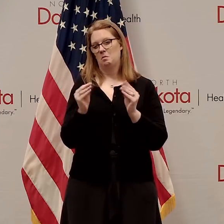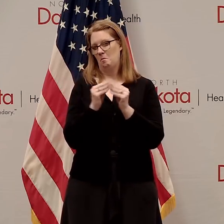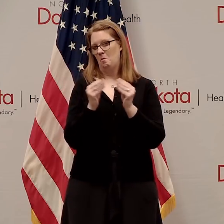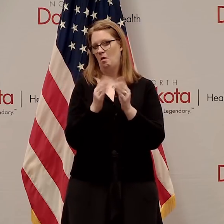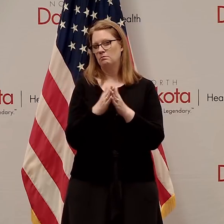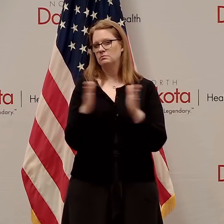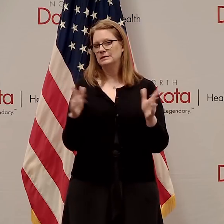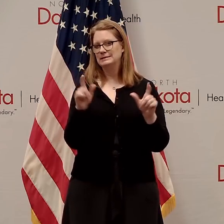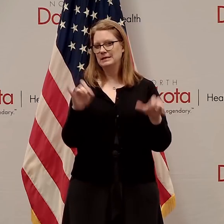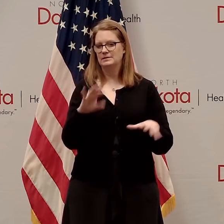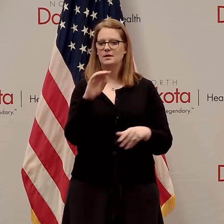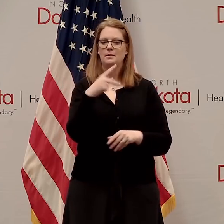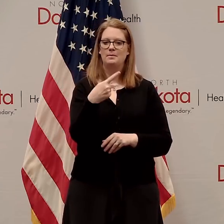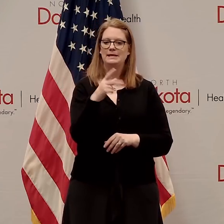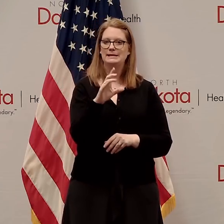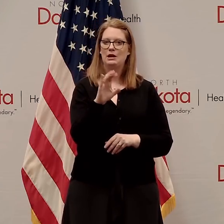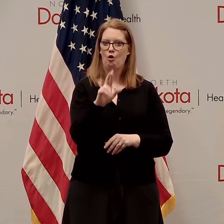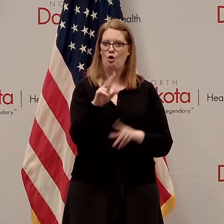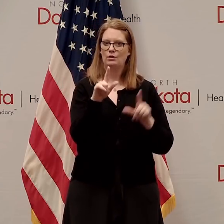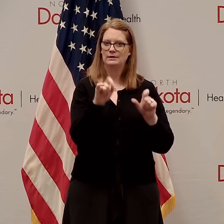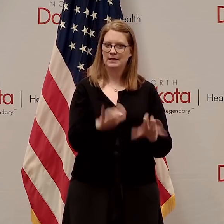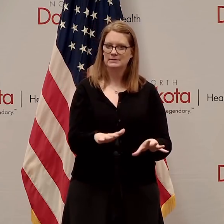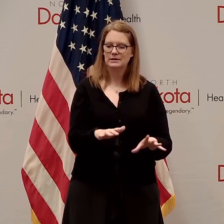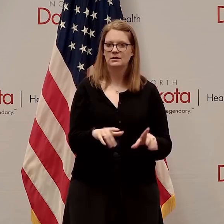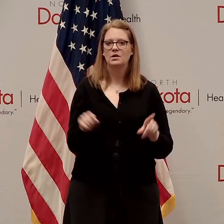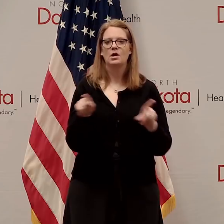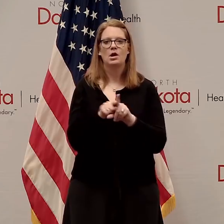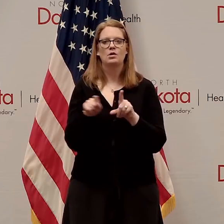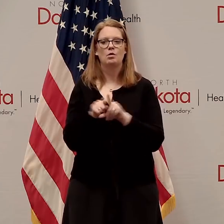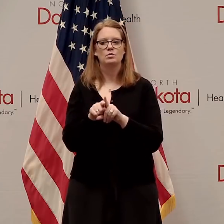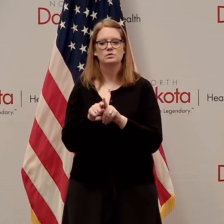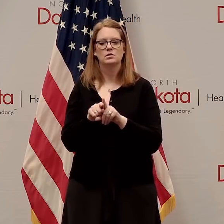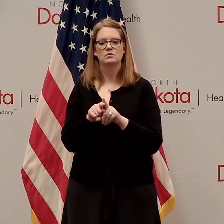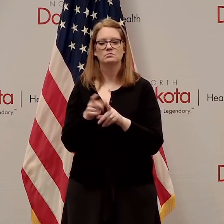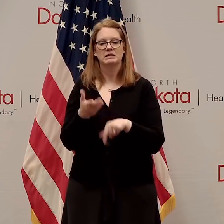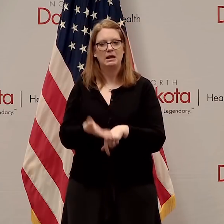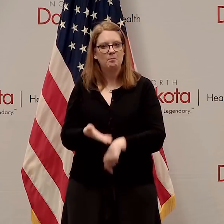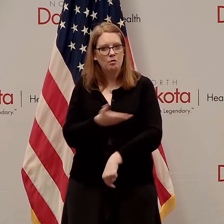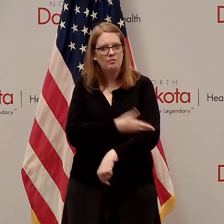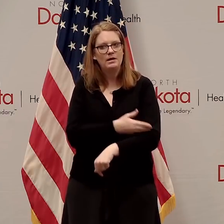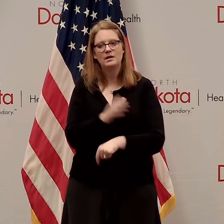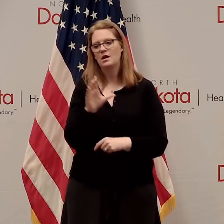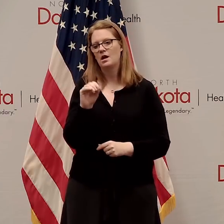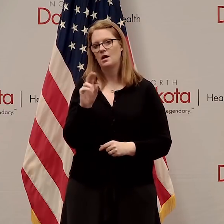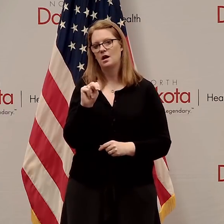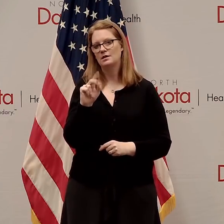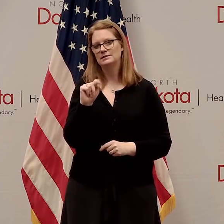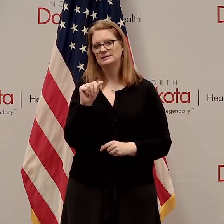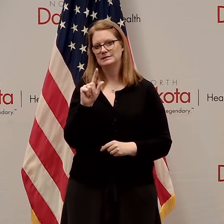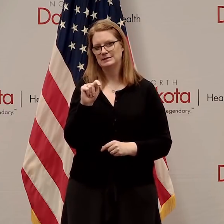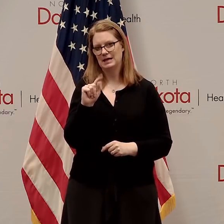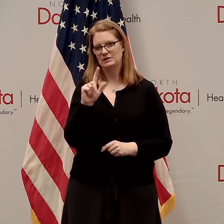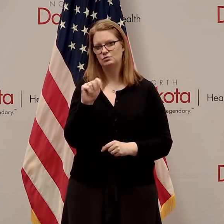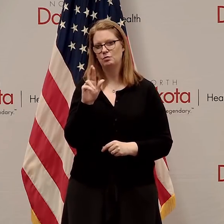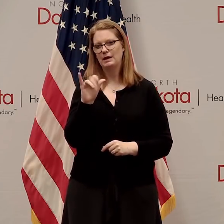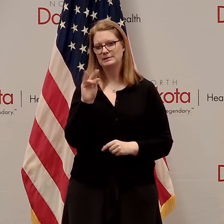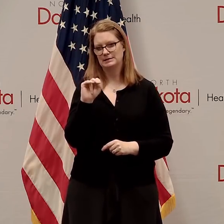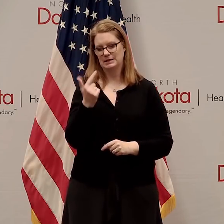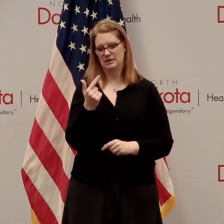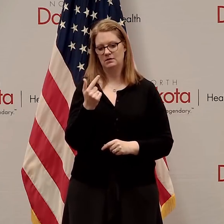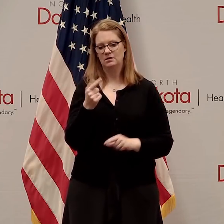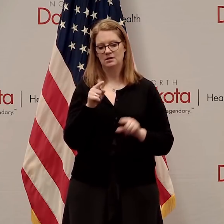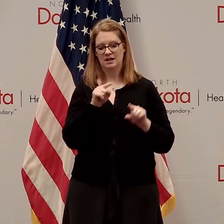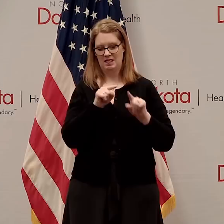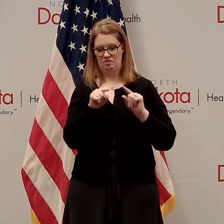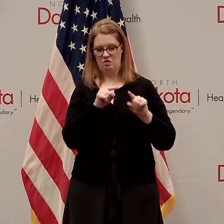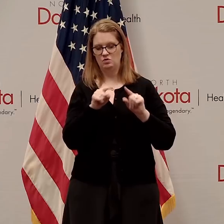the PCR testing, and we're going to be able to make significant progress on contact tracing. And those are two things that we have to